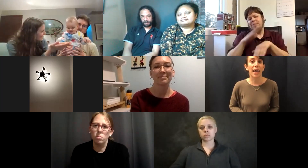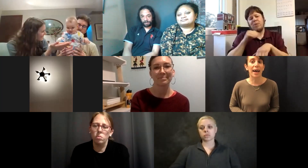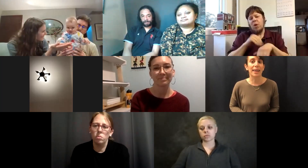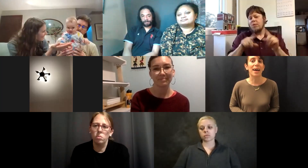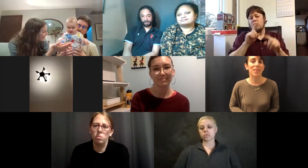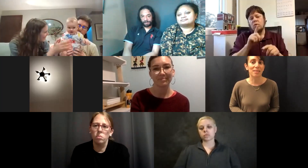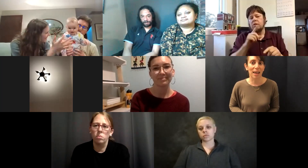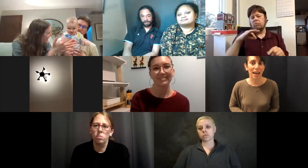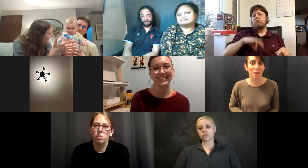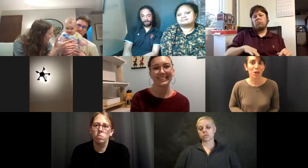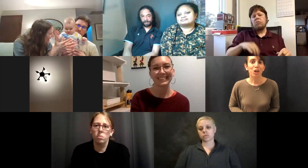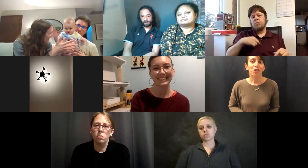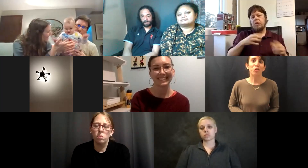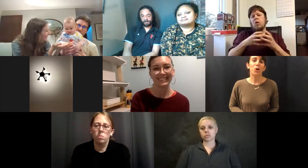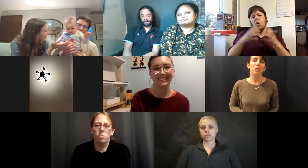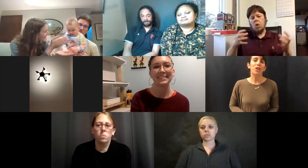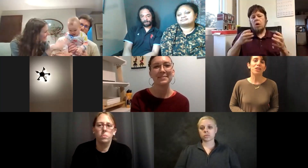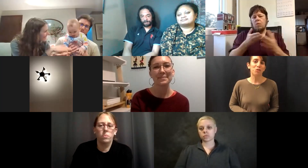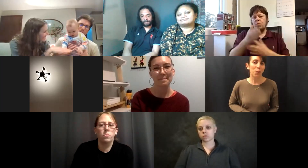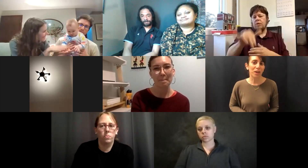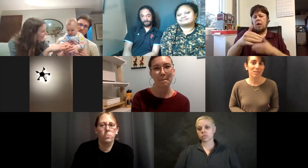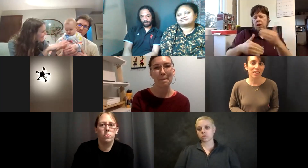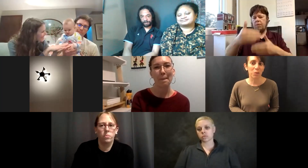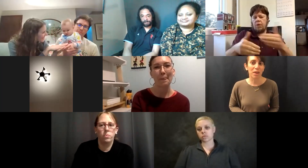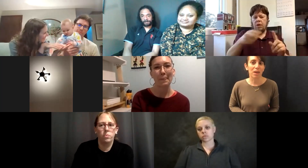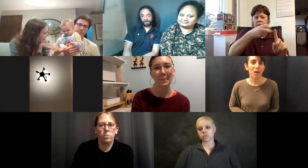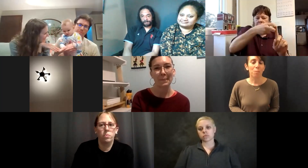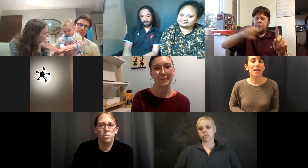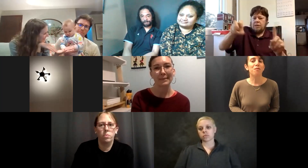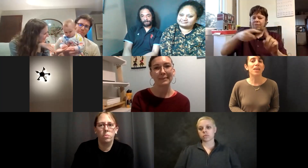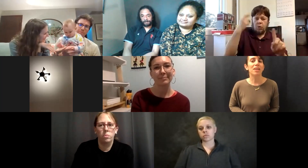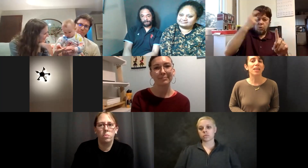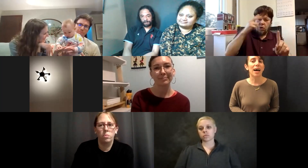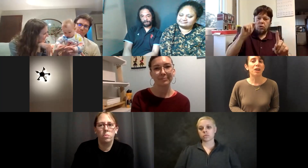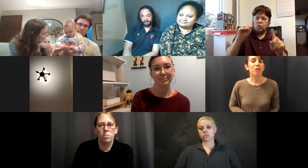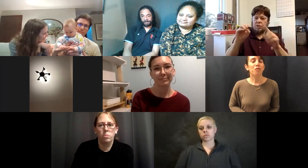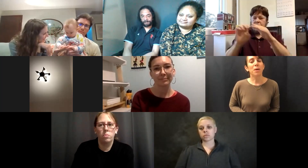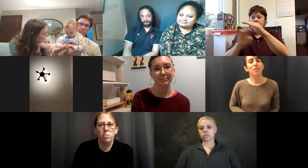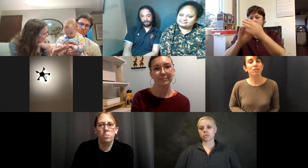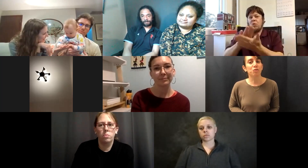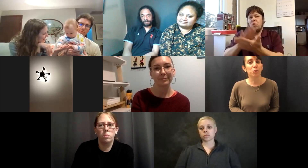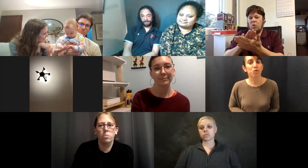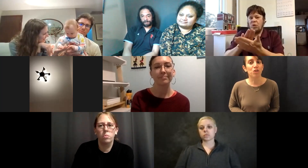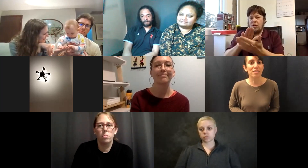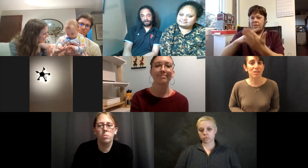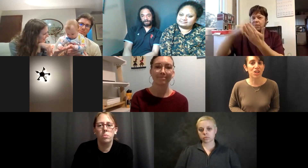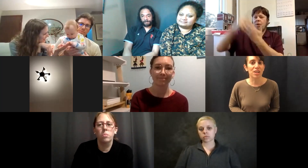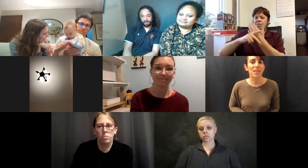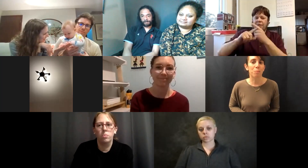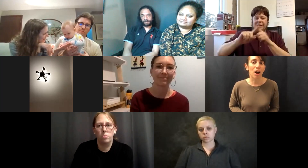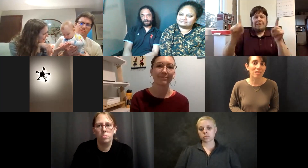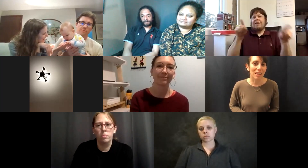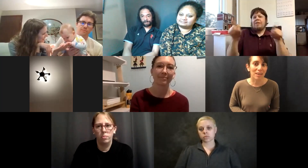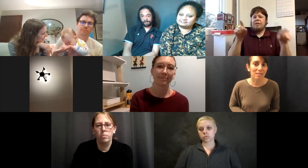we had at that time. So we're really spoiled and we benefited a lot from having a smooth transition in